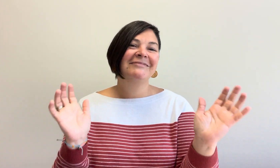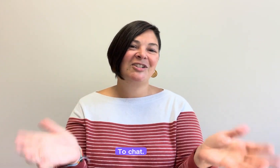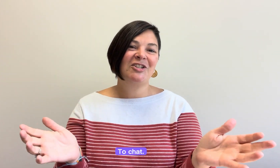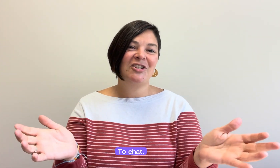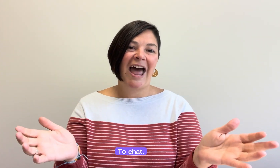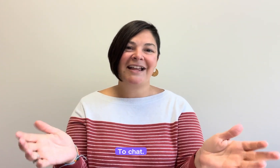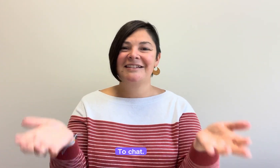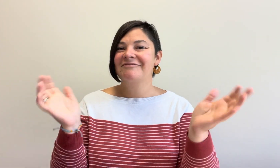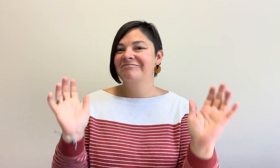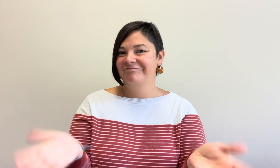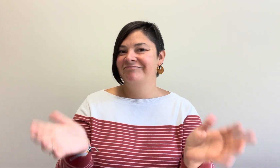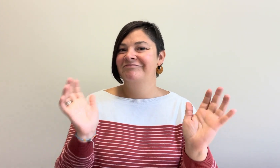To chat.